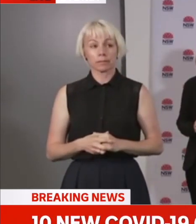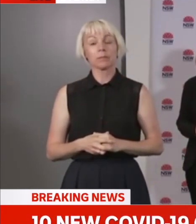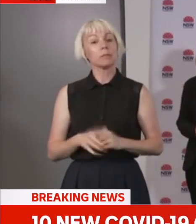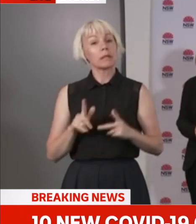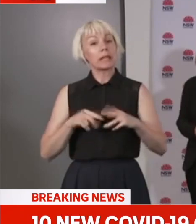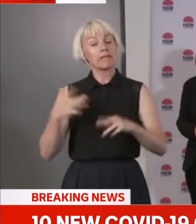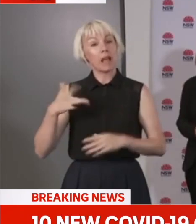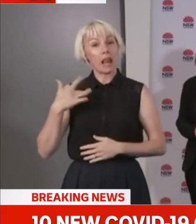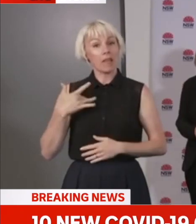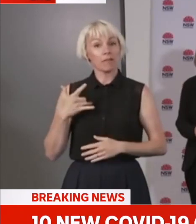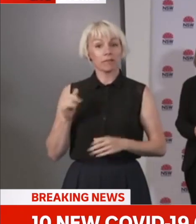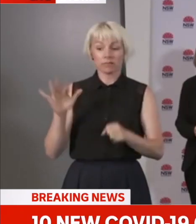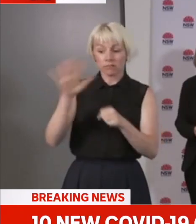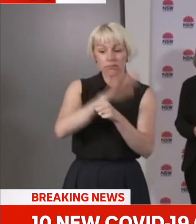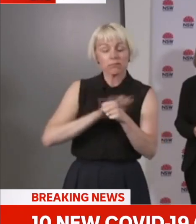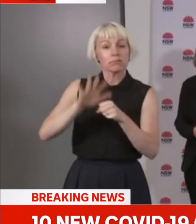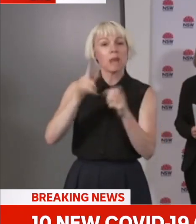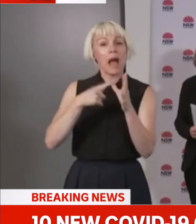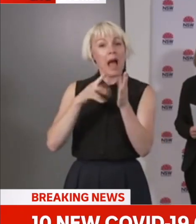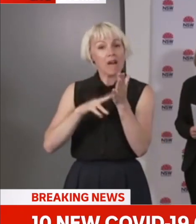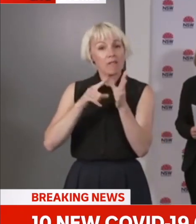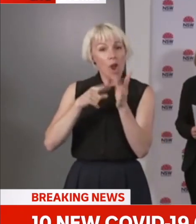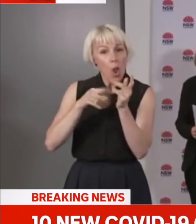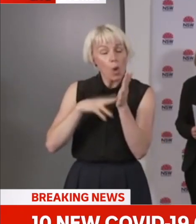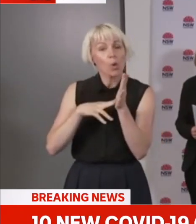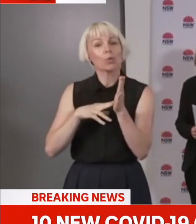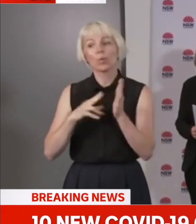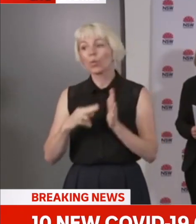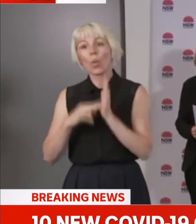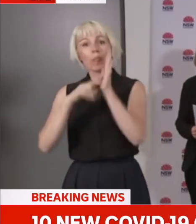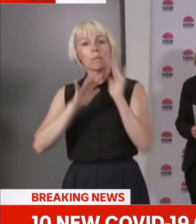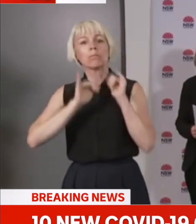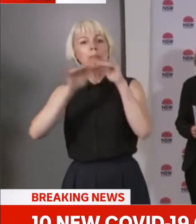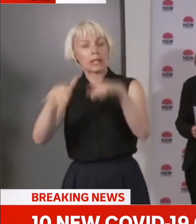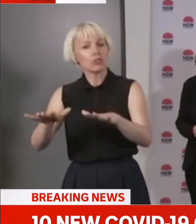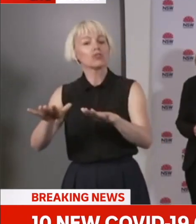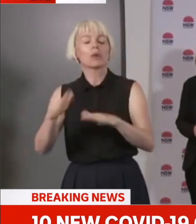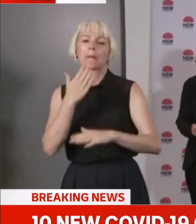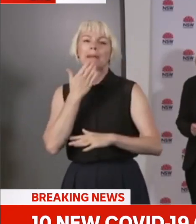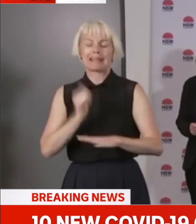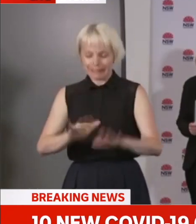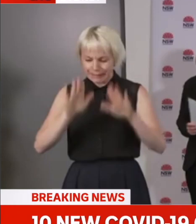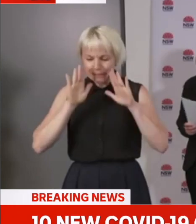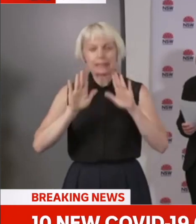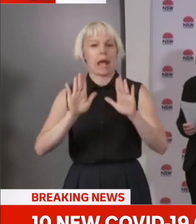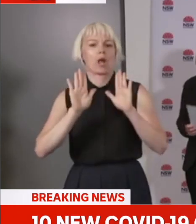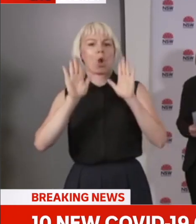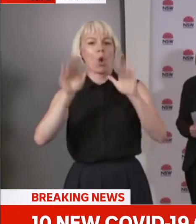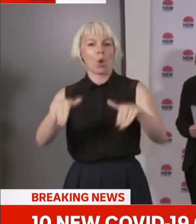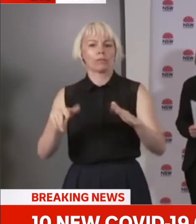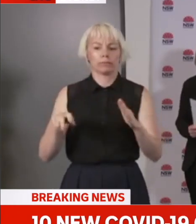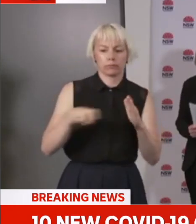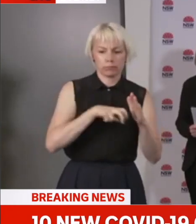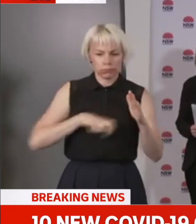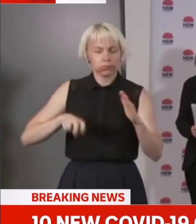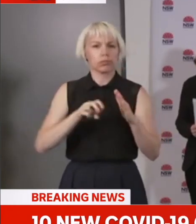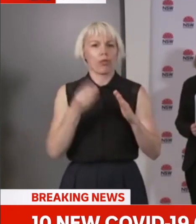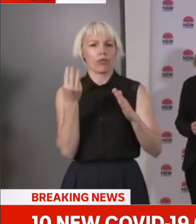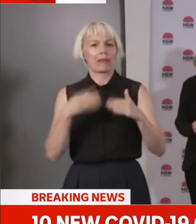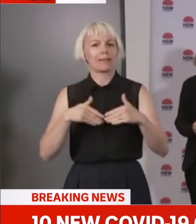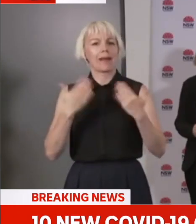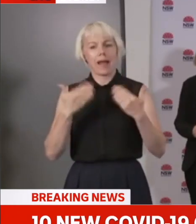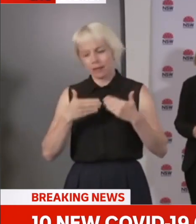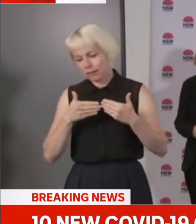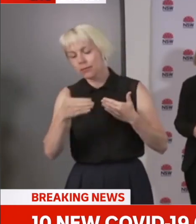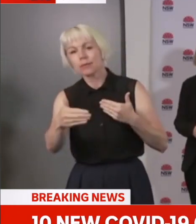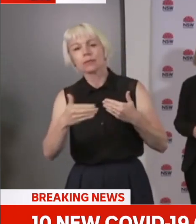around Avalon and the Northern Beaches that for the next 3 days, you should not be leaving your home unless it's absolutely necessary. Please make sure that if